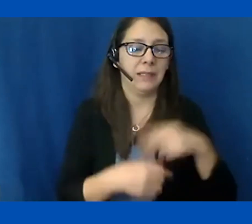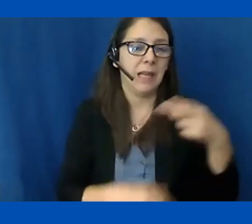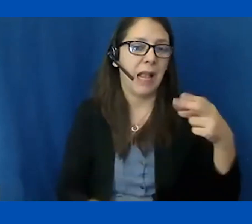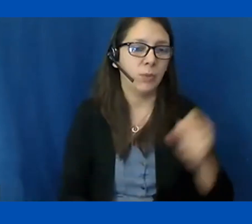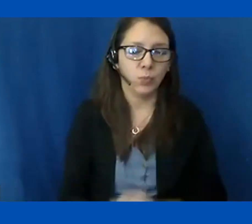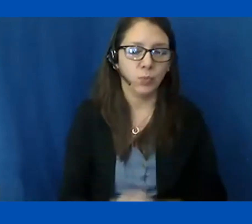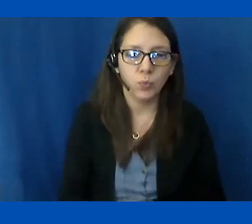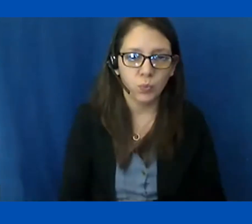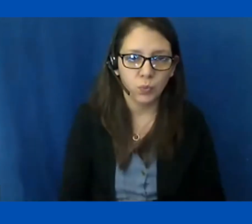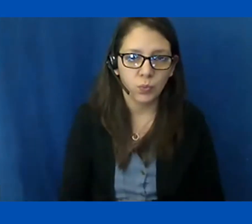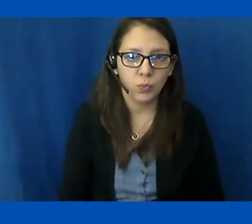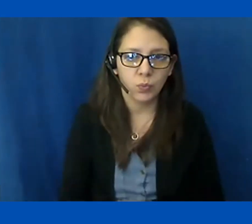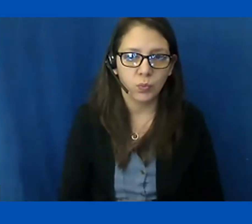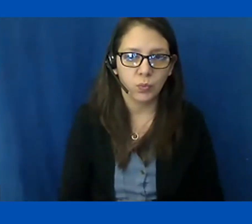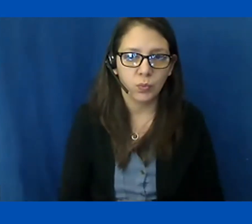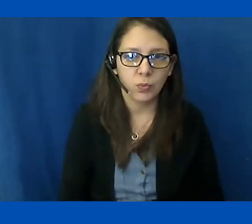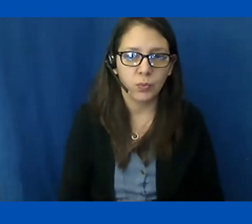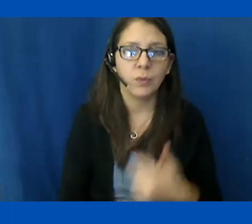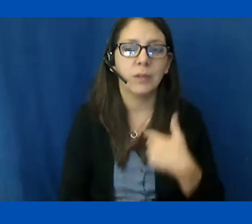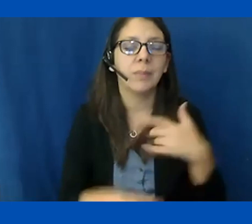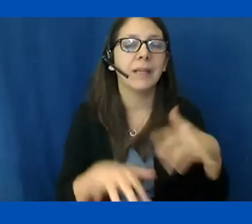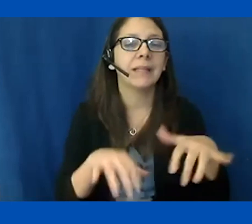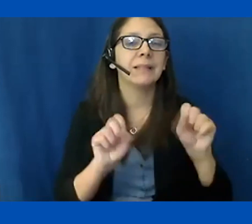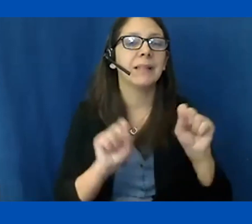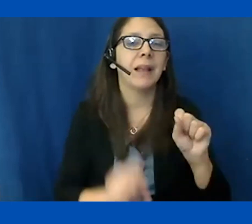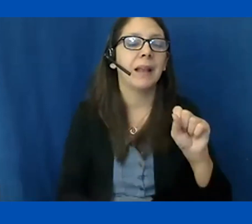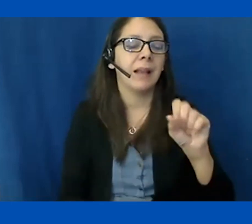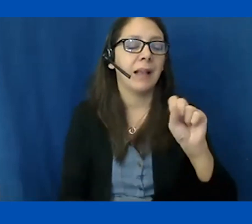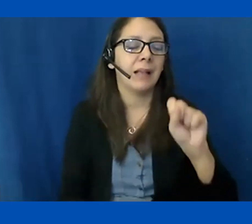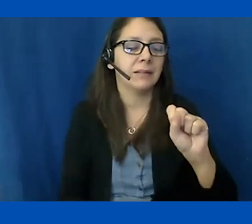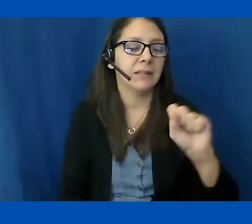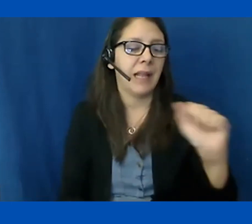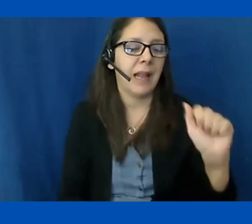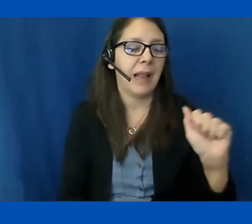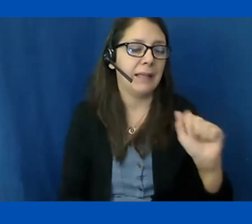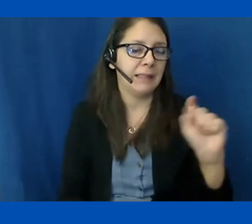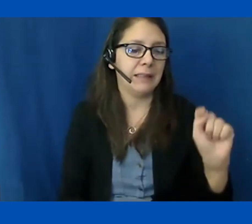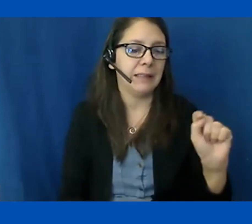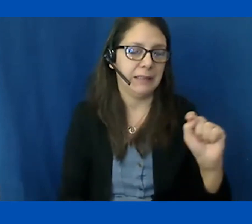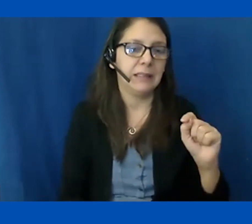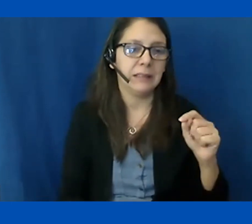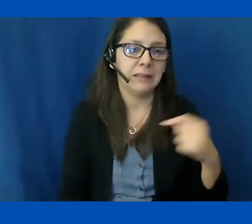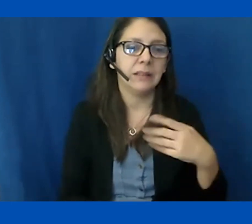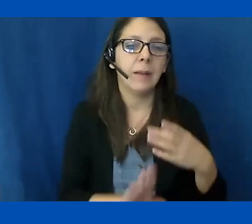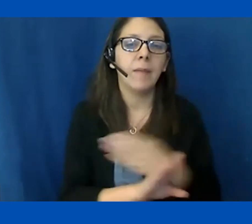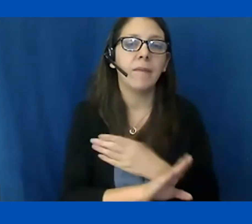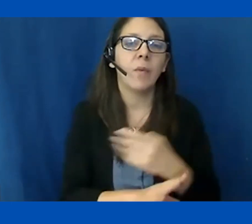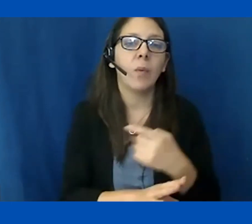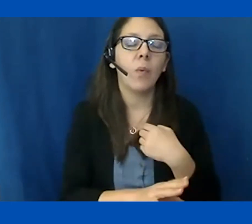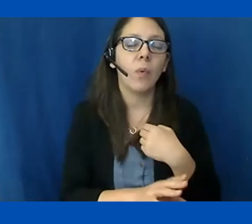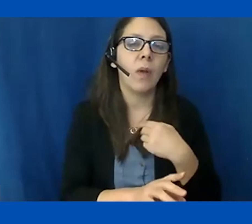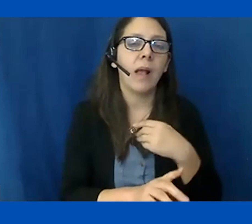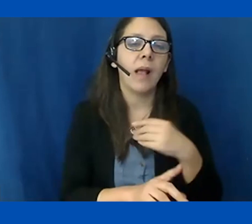I was taking the SATs before applying to colleges,